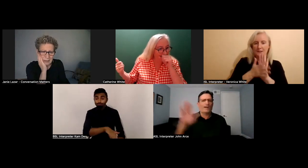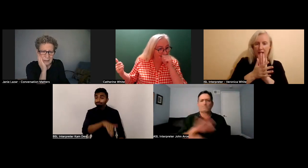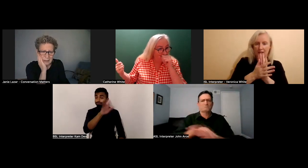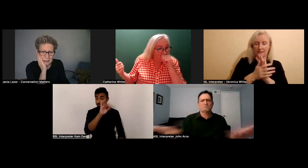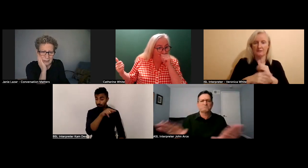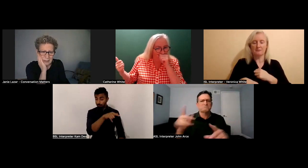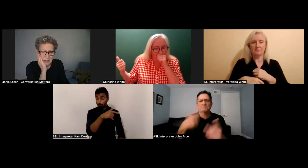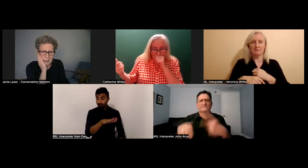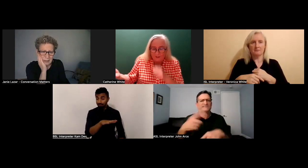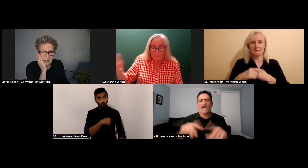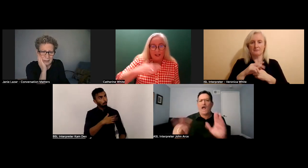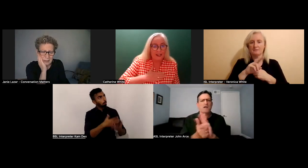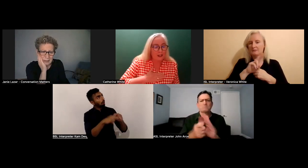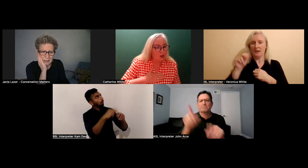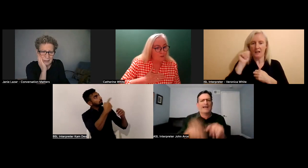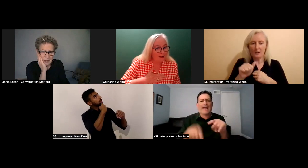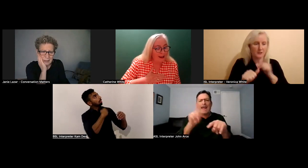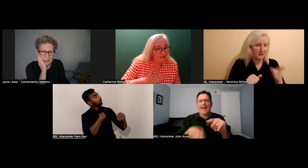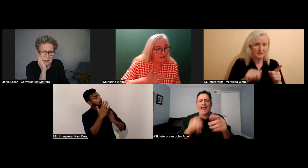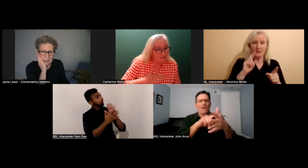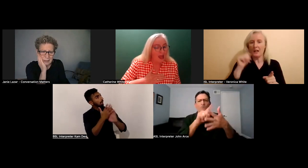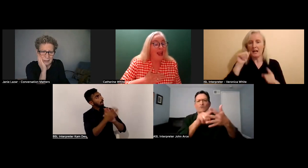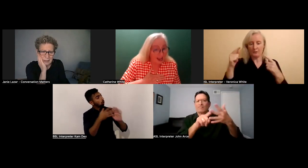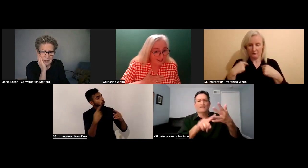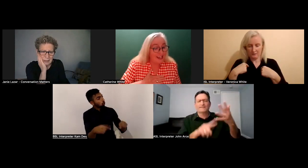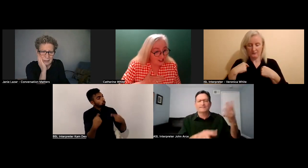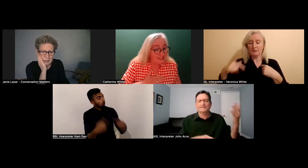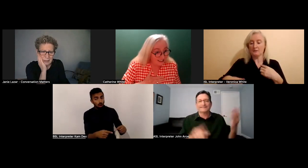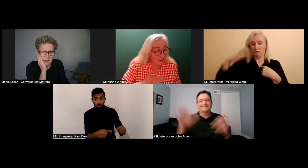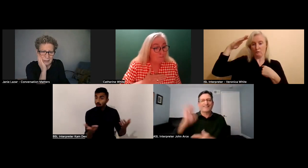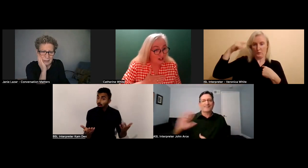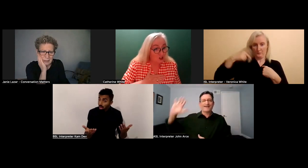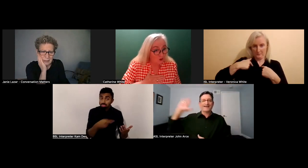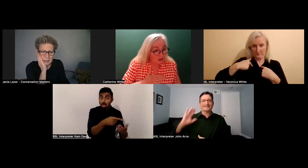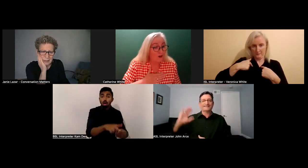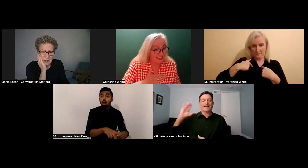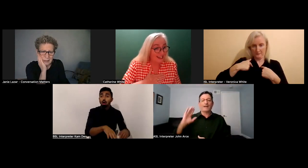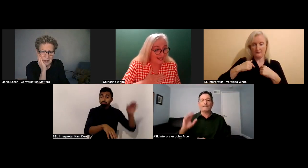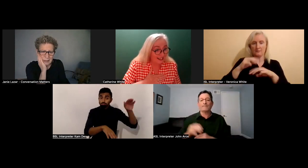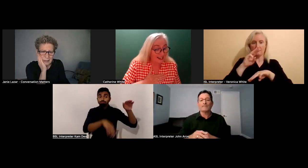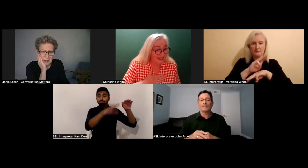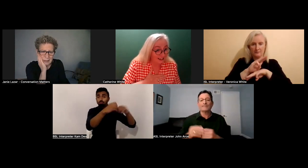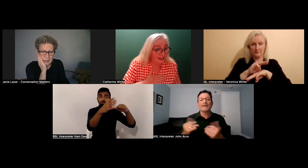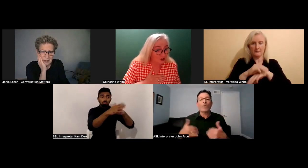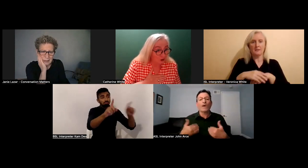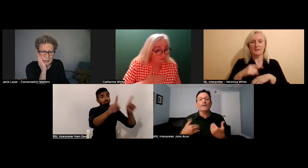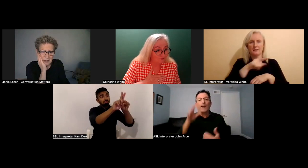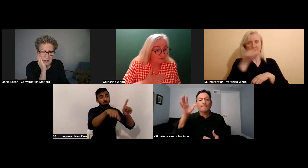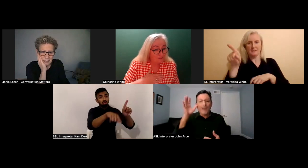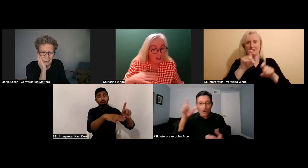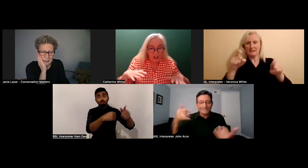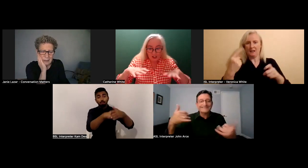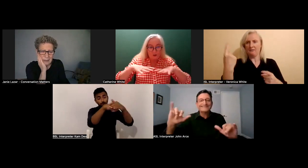do that, then they become parents and they're still being told what they can and cannot